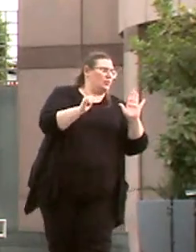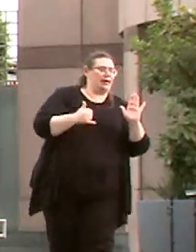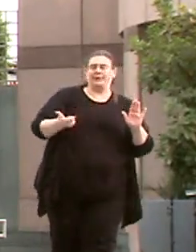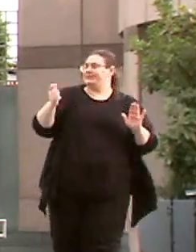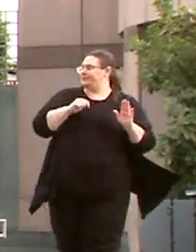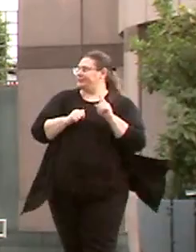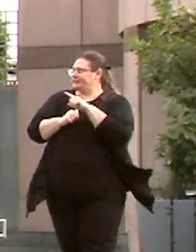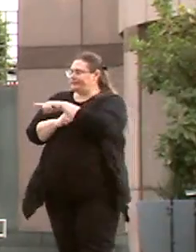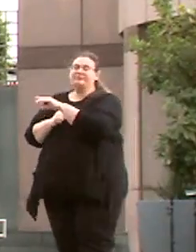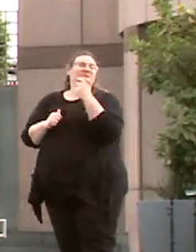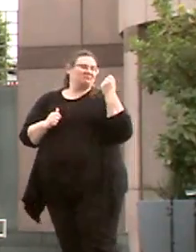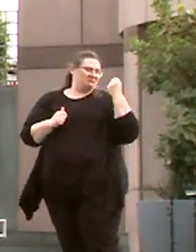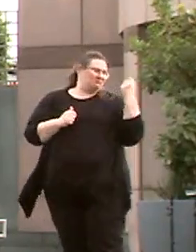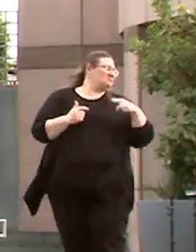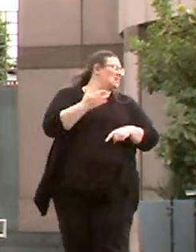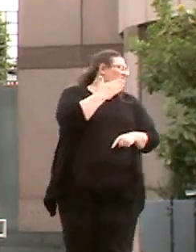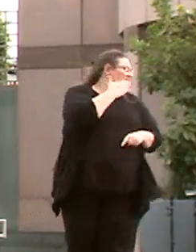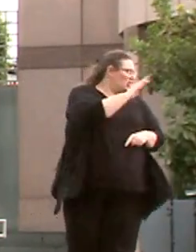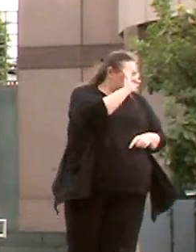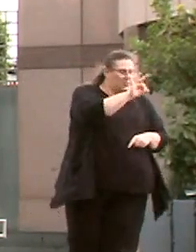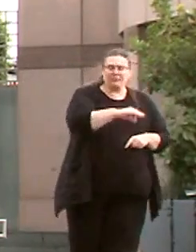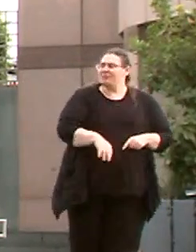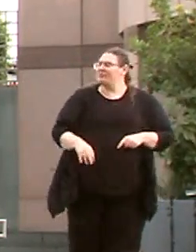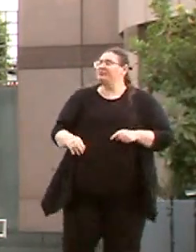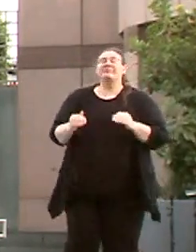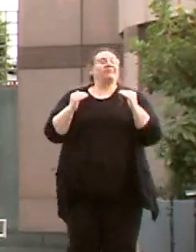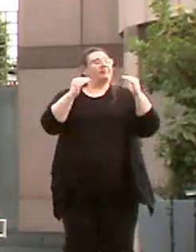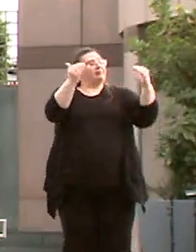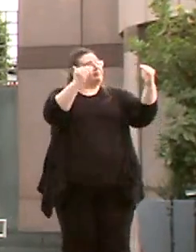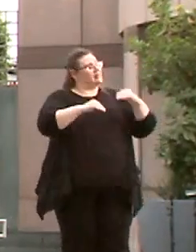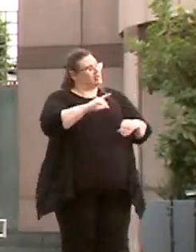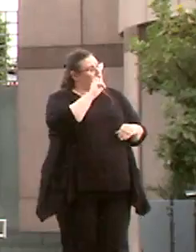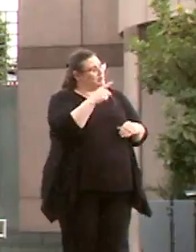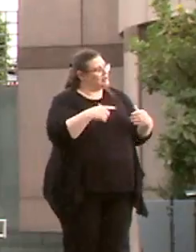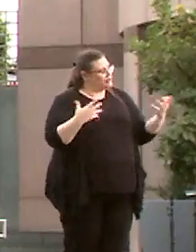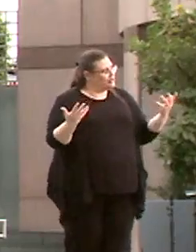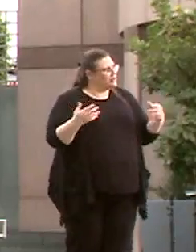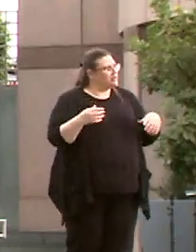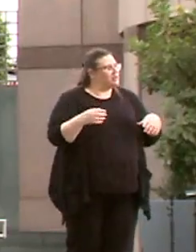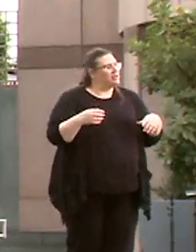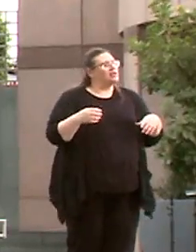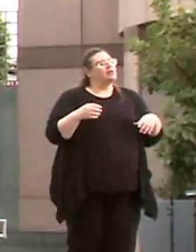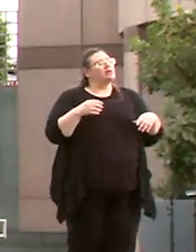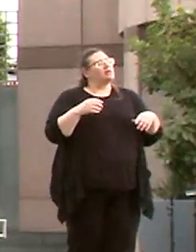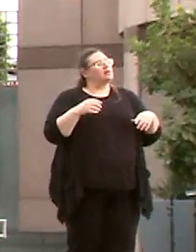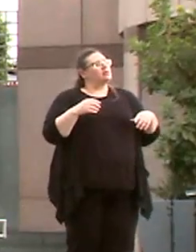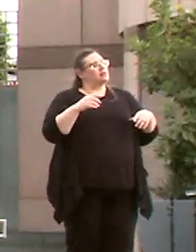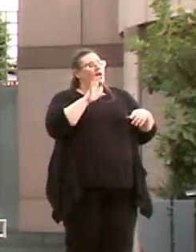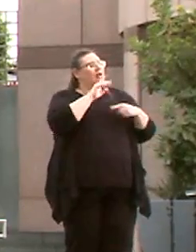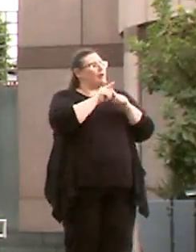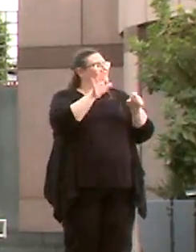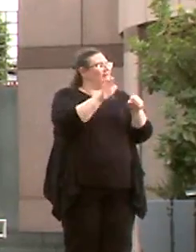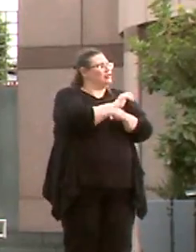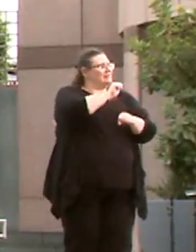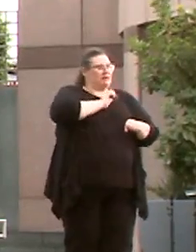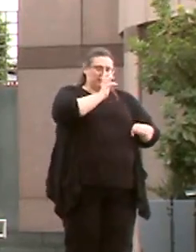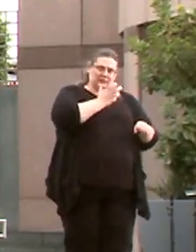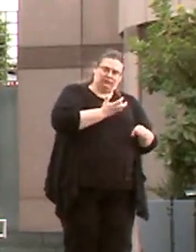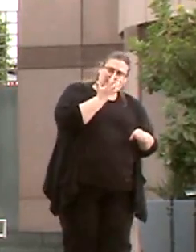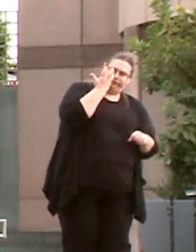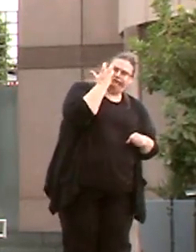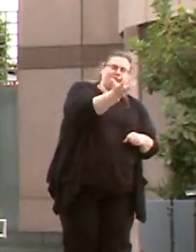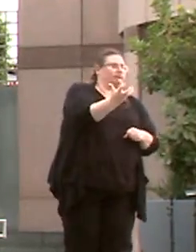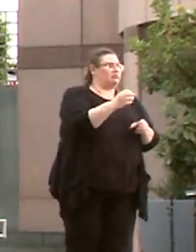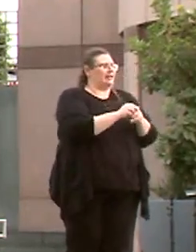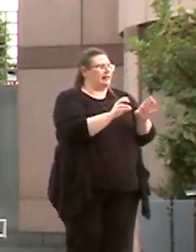you're saying, Ryan. Thank you for that. That brings me to another question. Your point in bringing your whole self to the